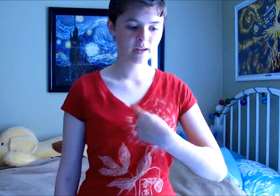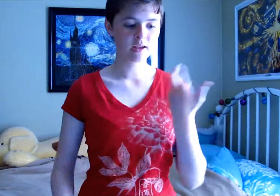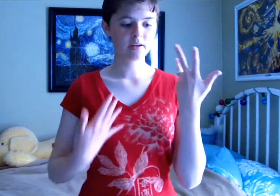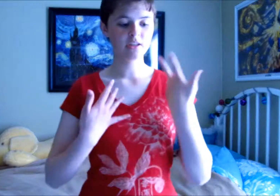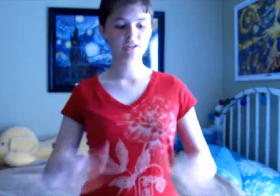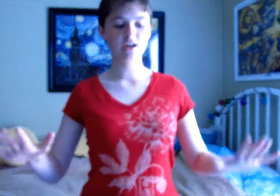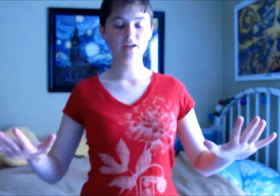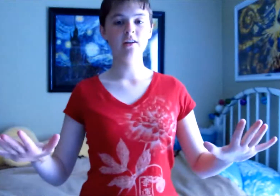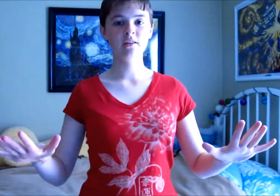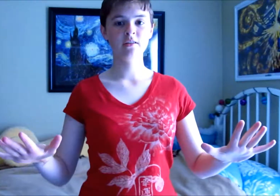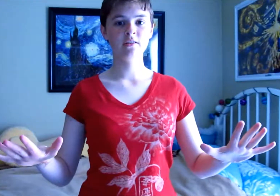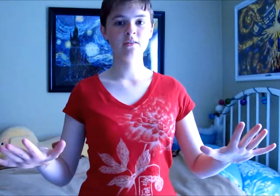done,